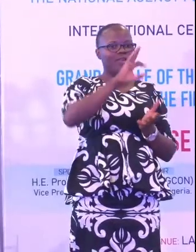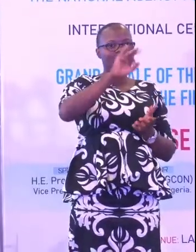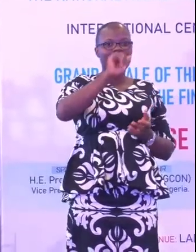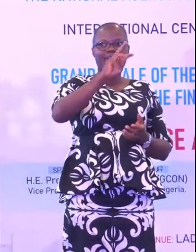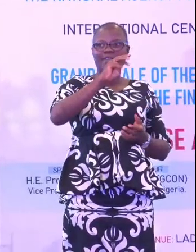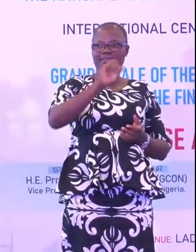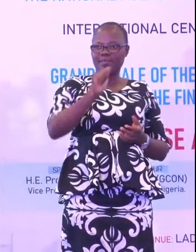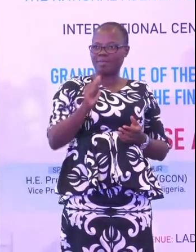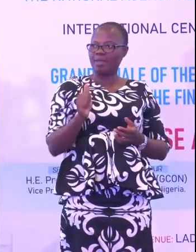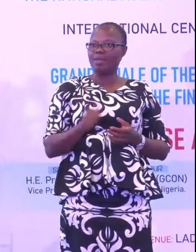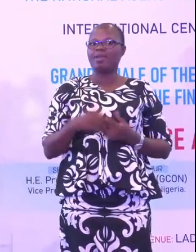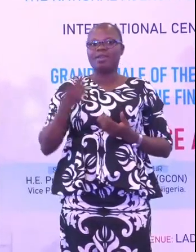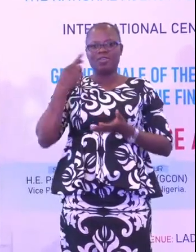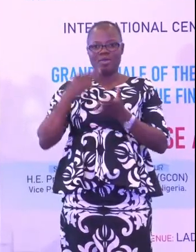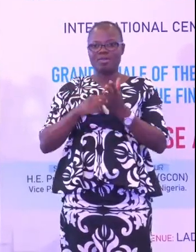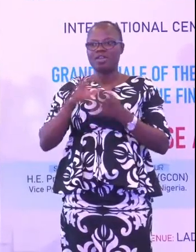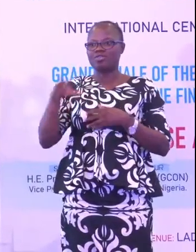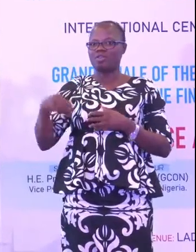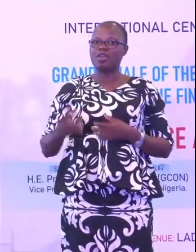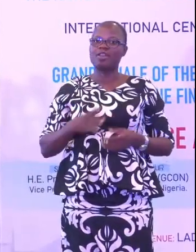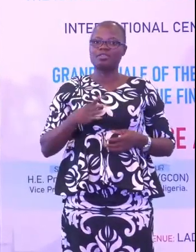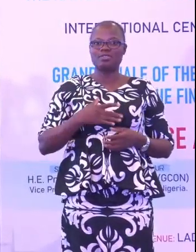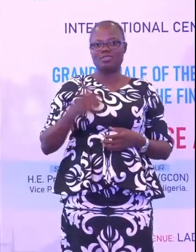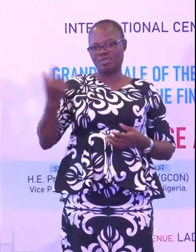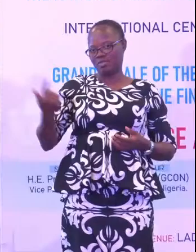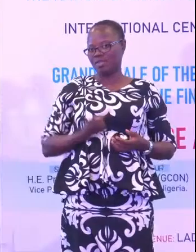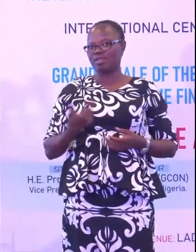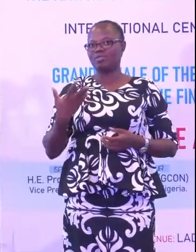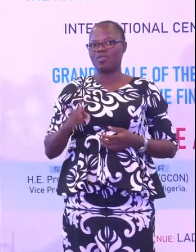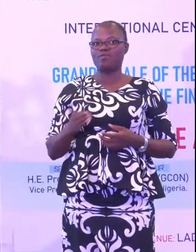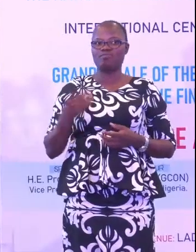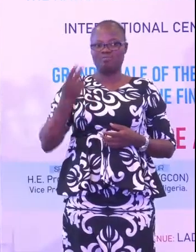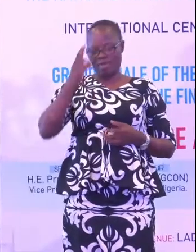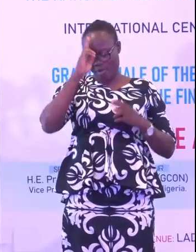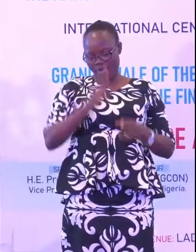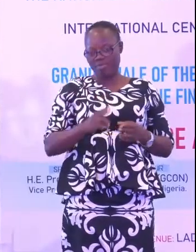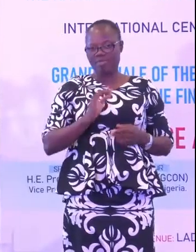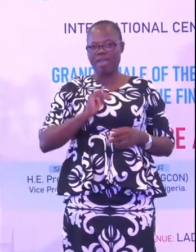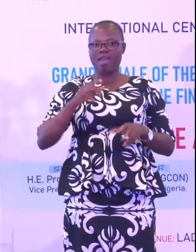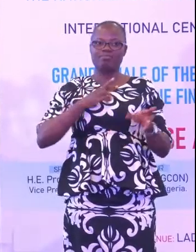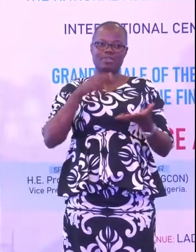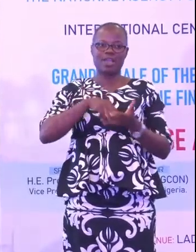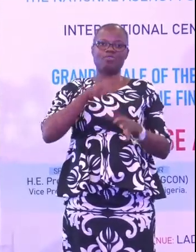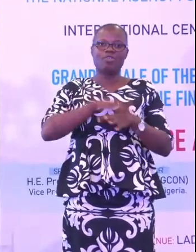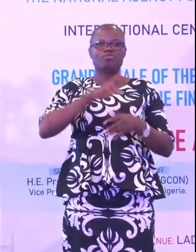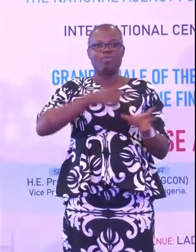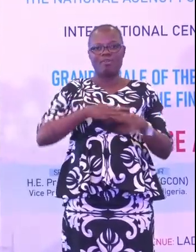NATIP and recognize our other distinguished guests of honor by standing on the already established protocol.